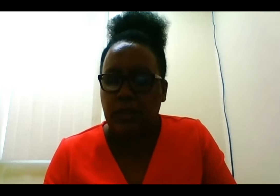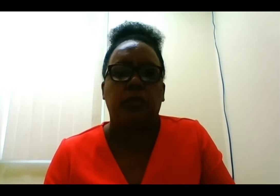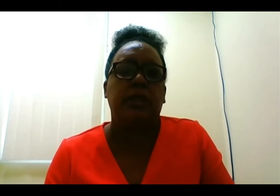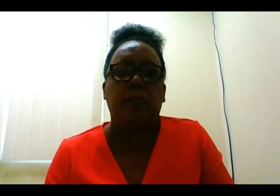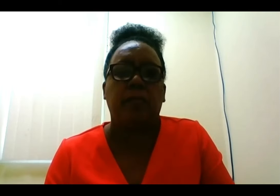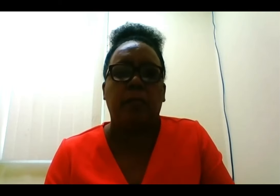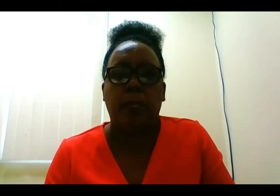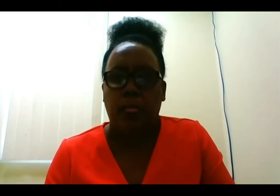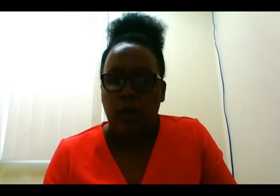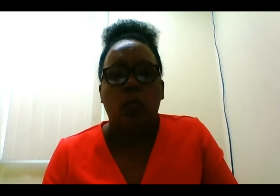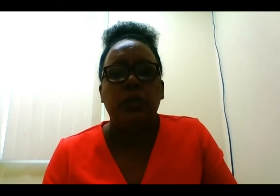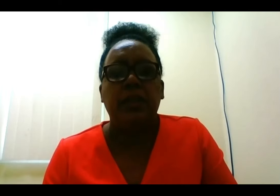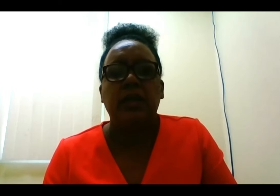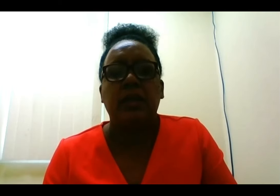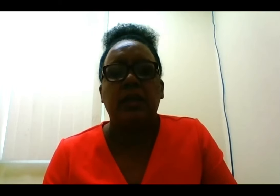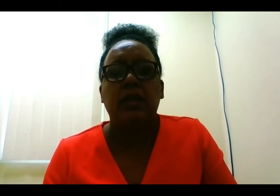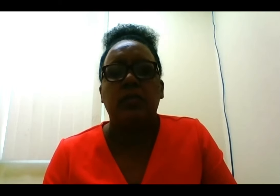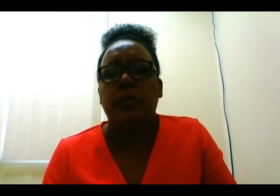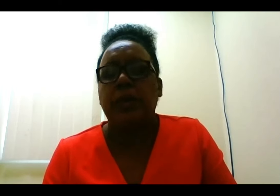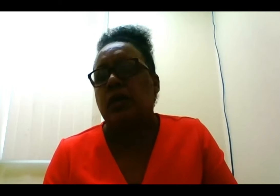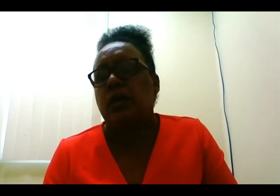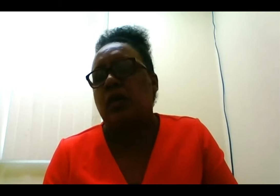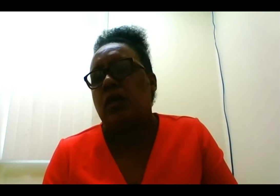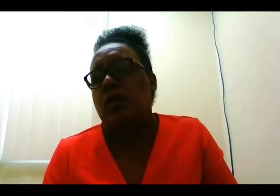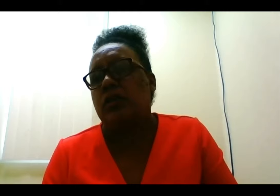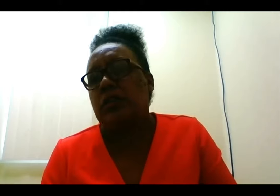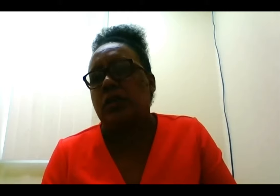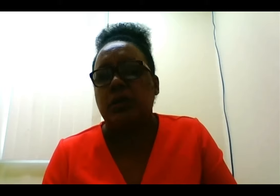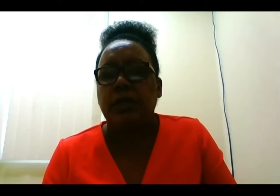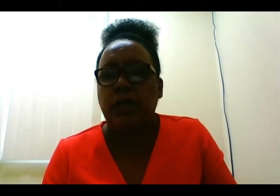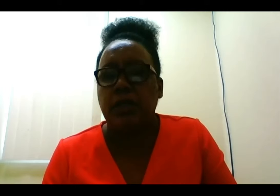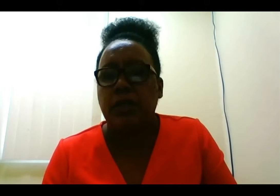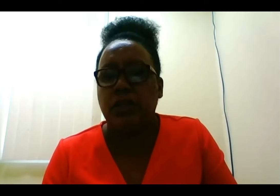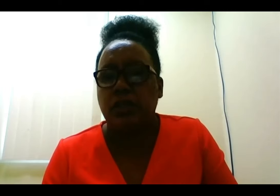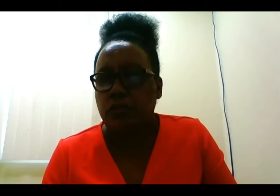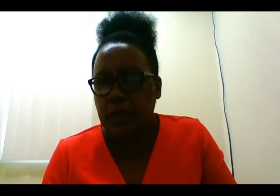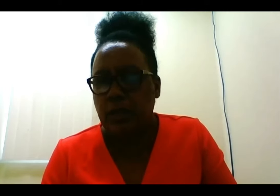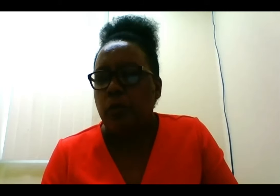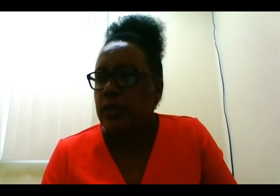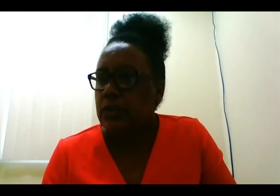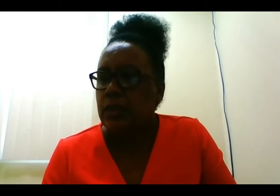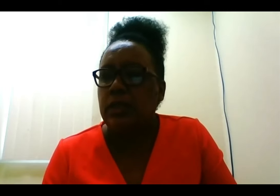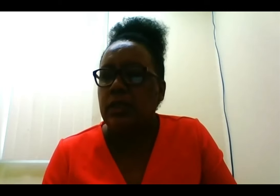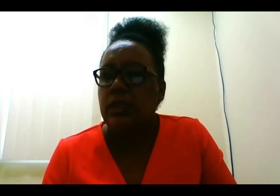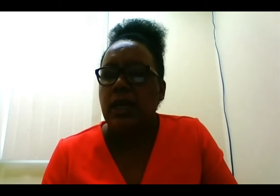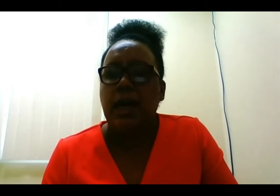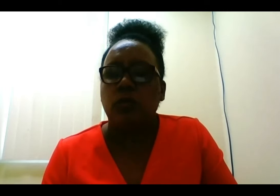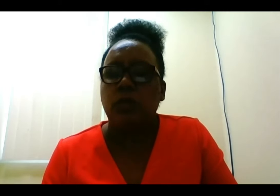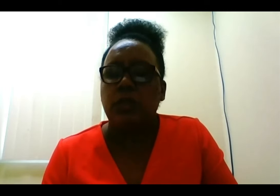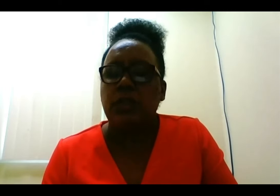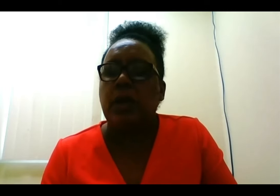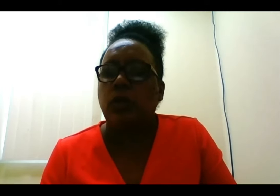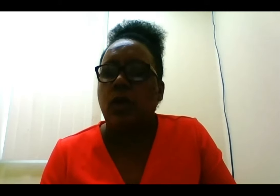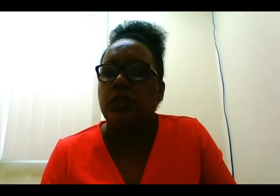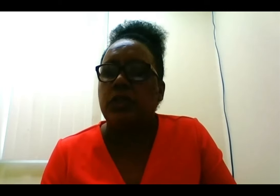Grenada. When we think about pedagogy, we think about our teacher education training. Presently at our T.A.